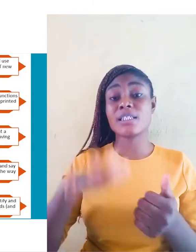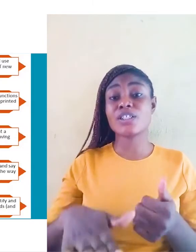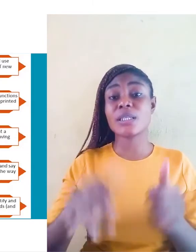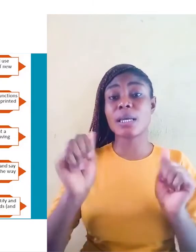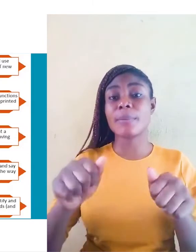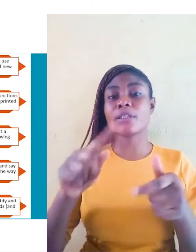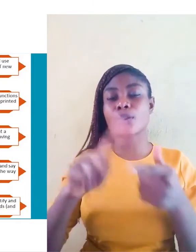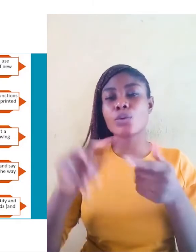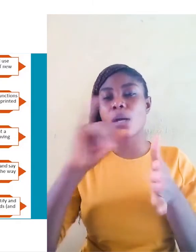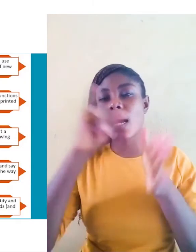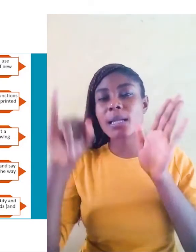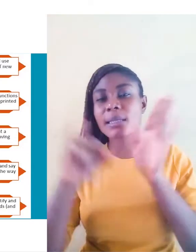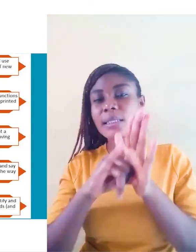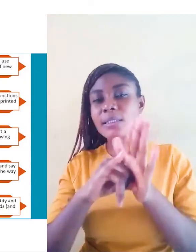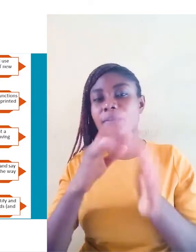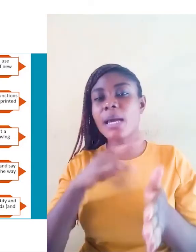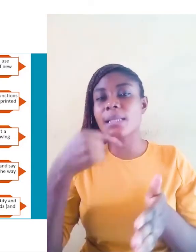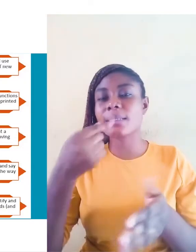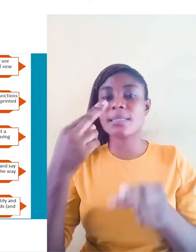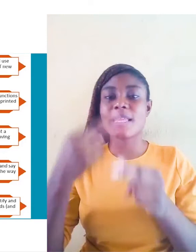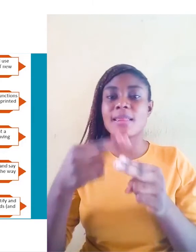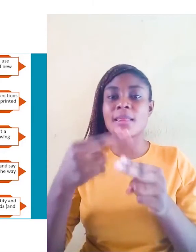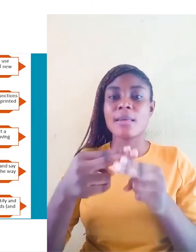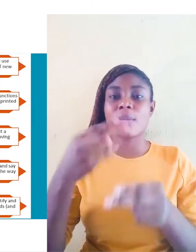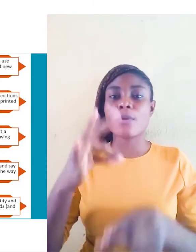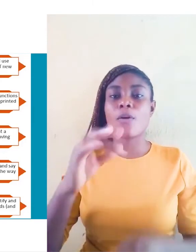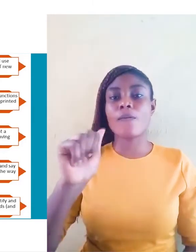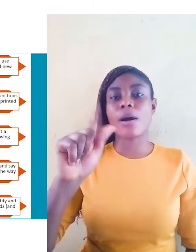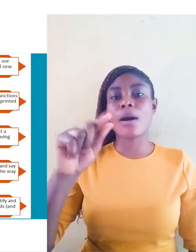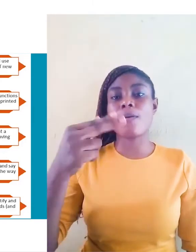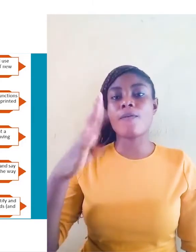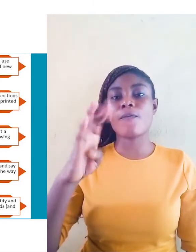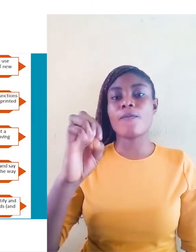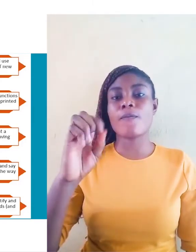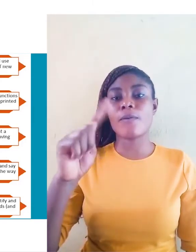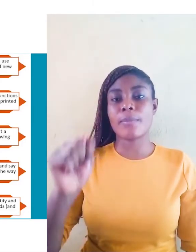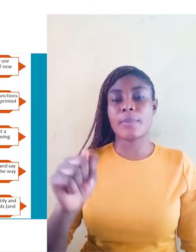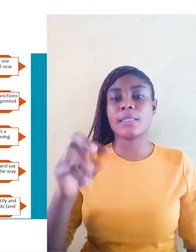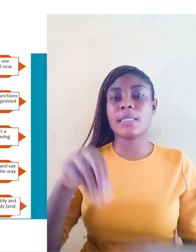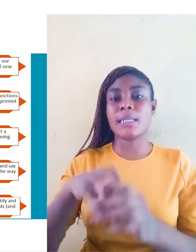to identify and say the names of letters in an alphabet.